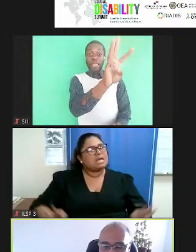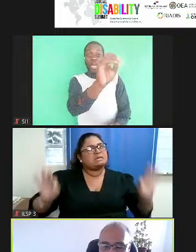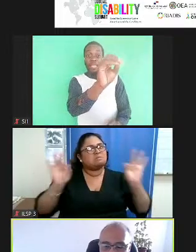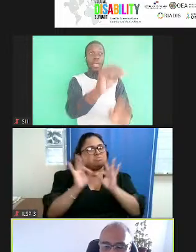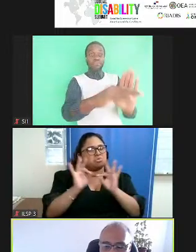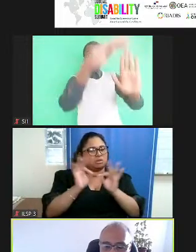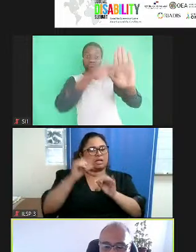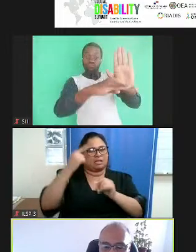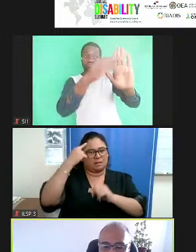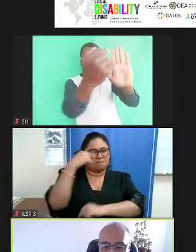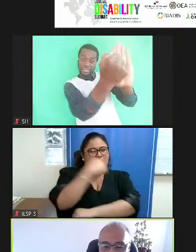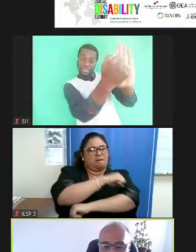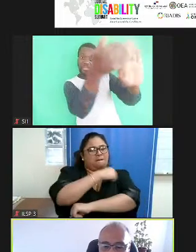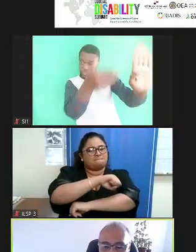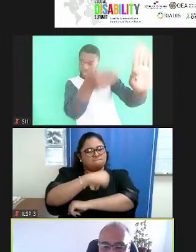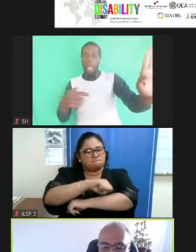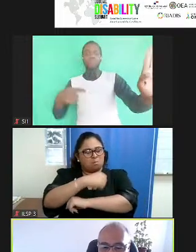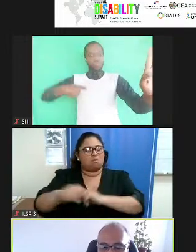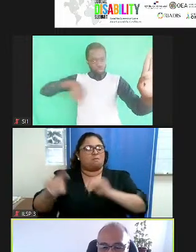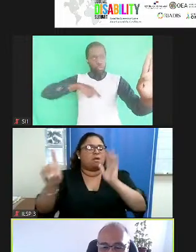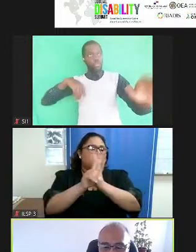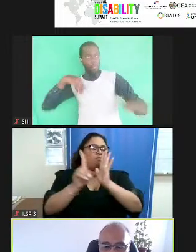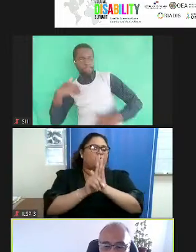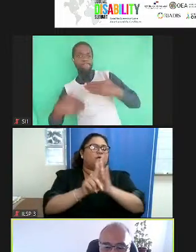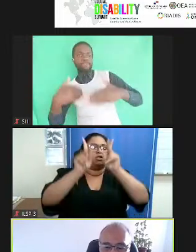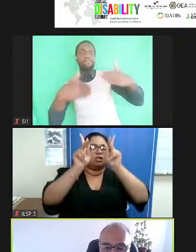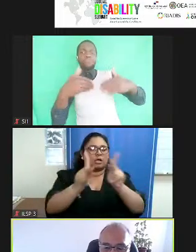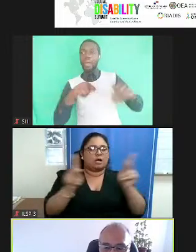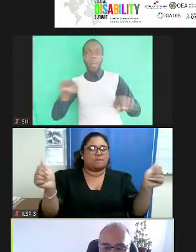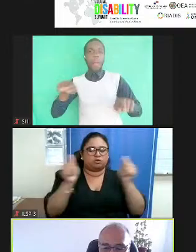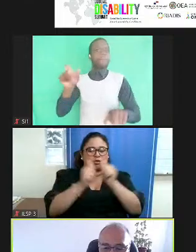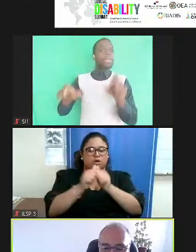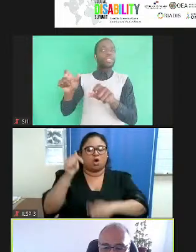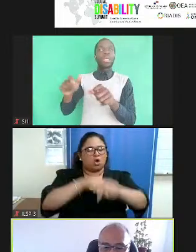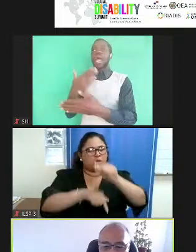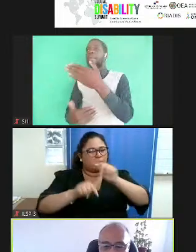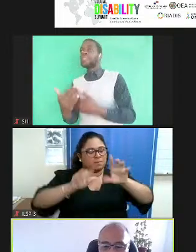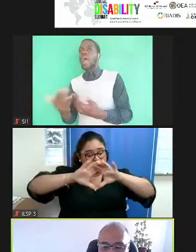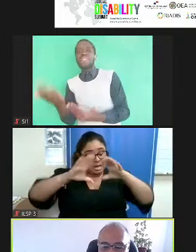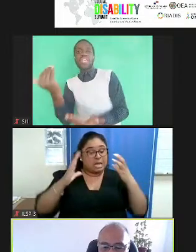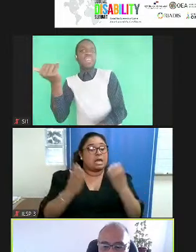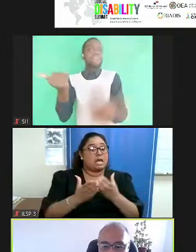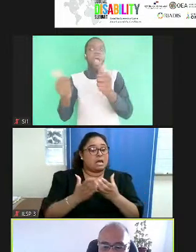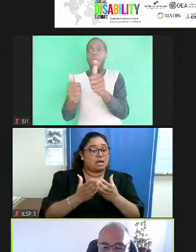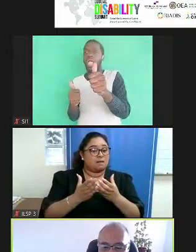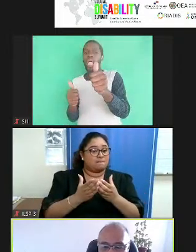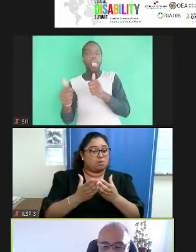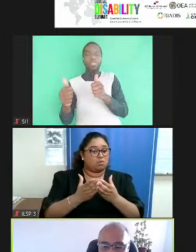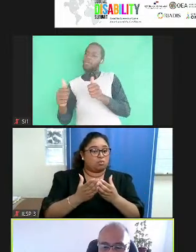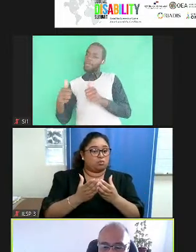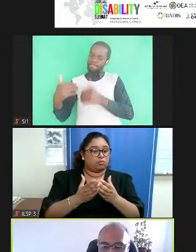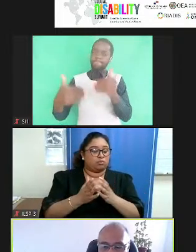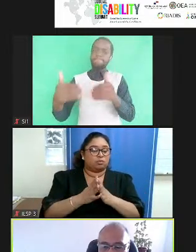opportunity to promote the rights of persons with disabilities worldwide